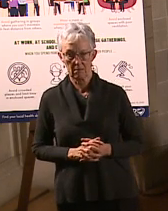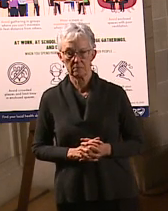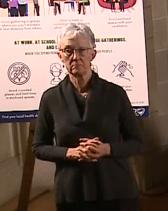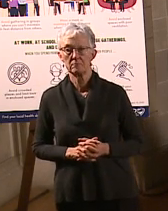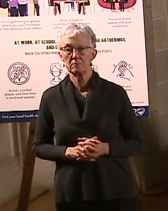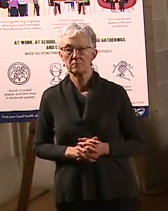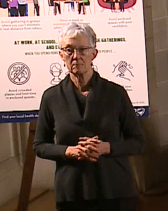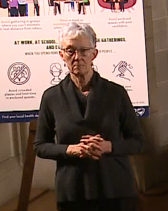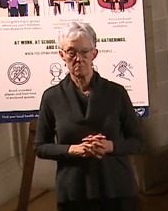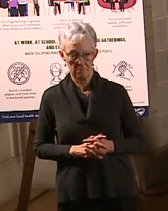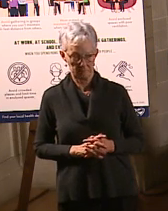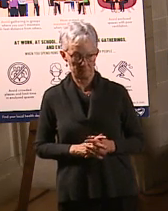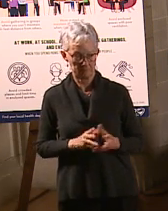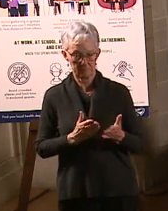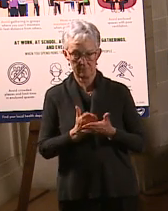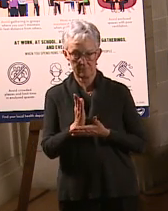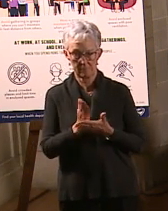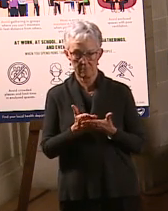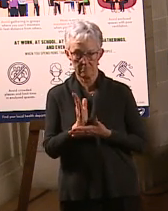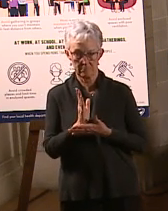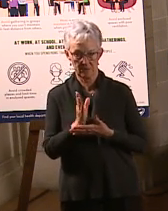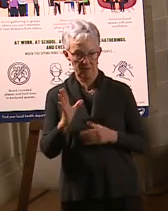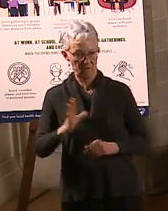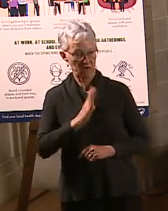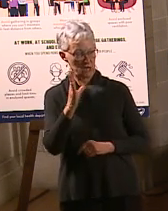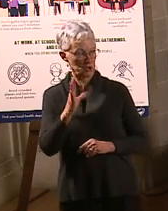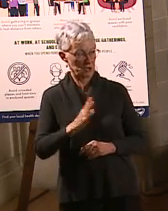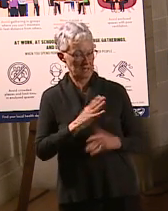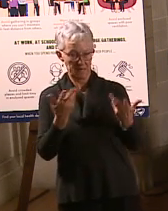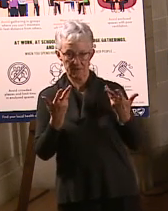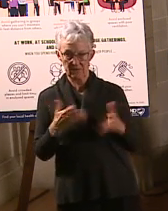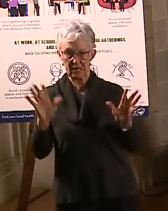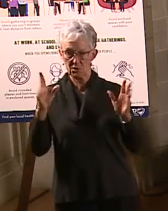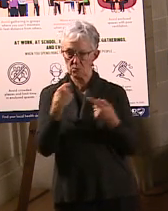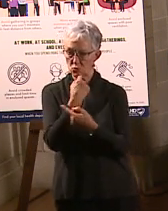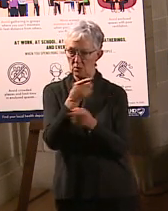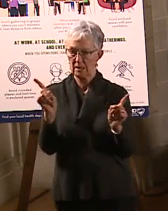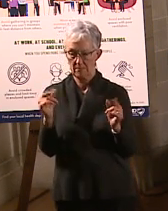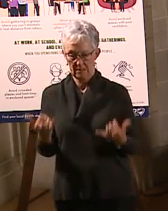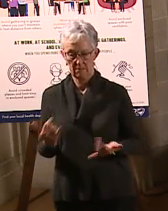All right. So we are officially proclaimed School Choice Week.